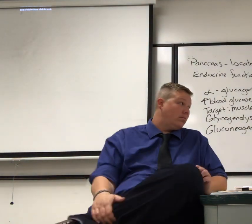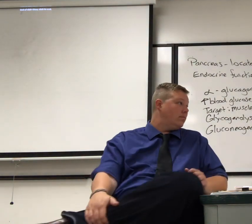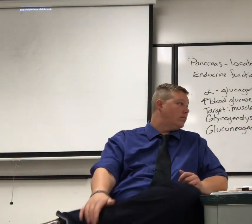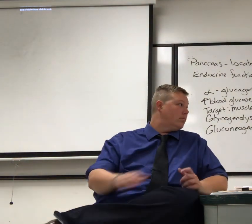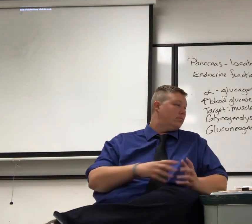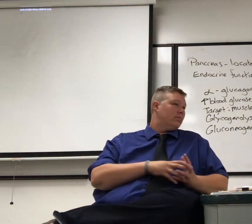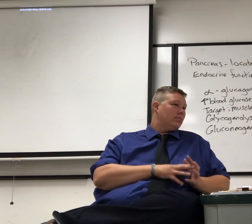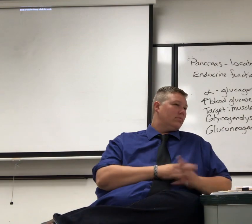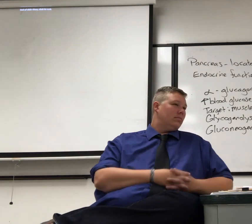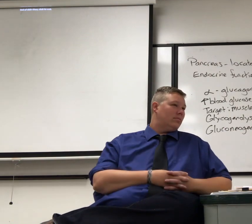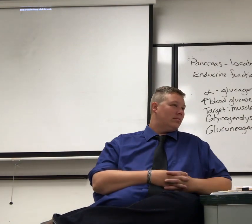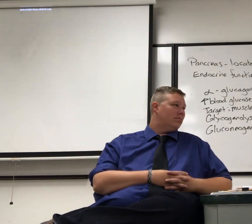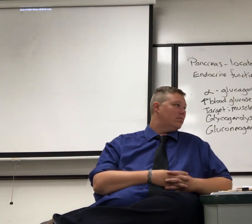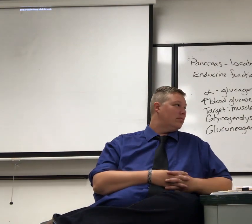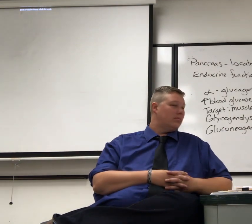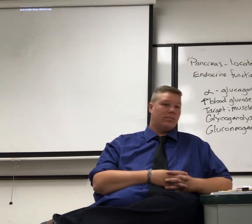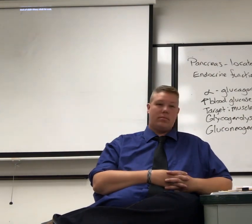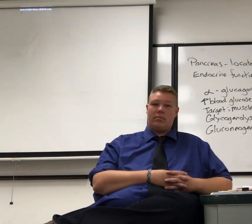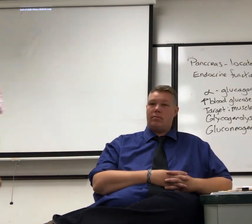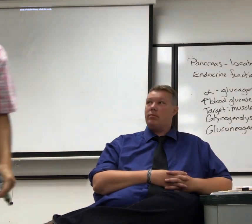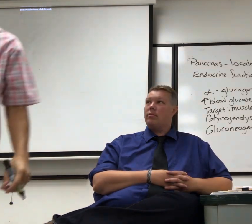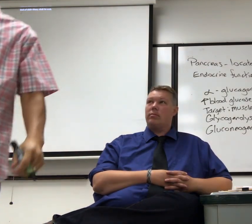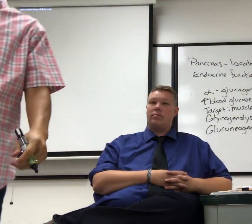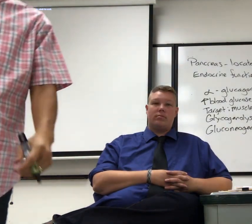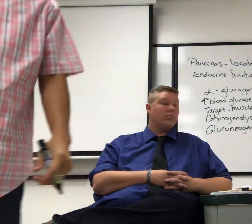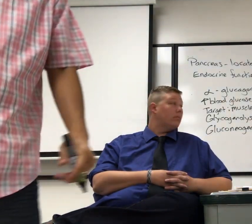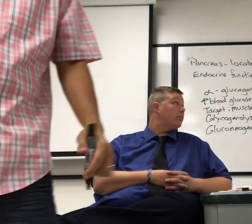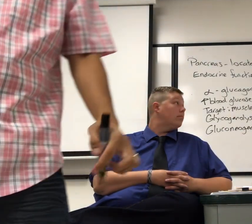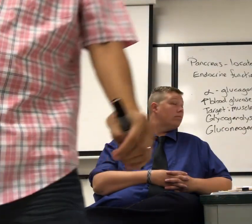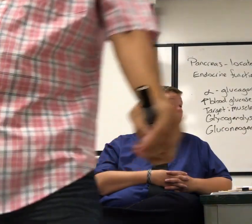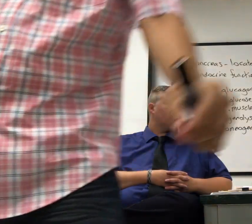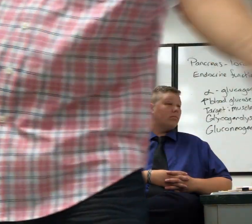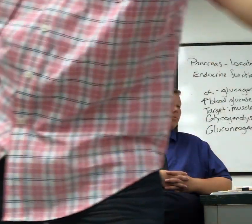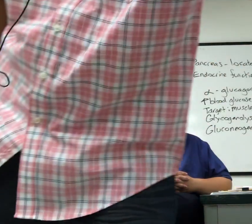lecture. Done.